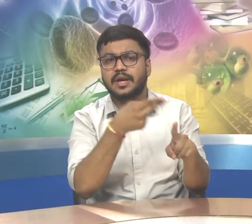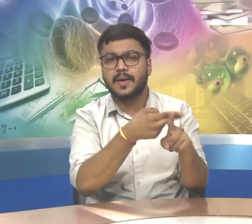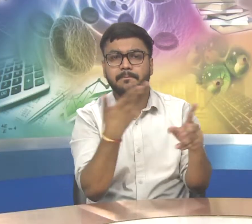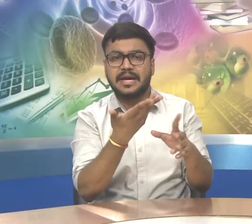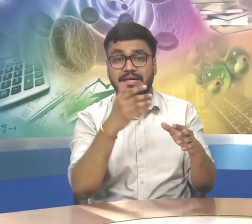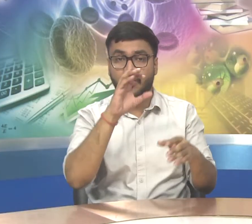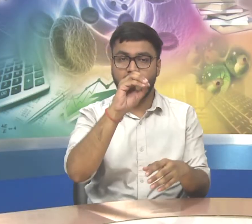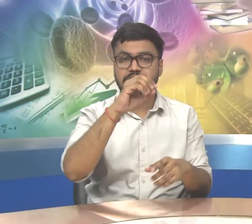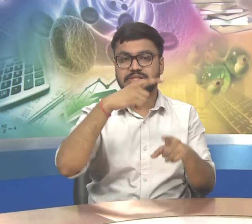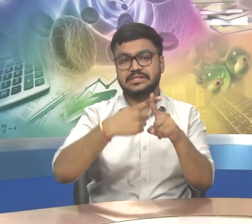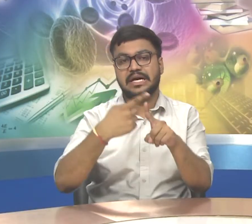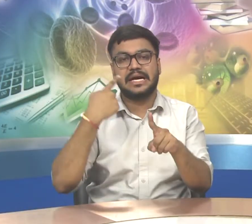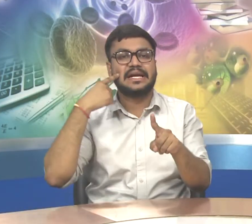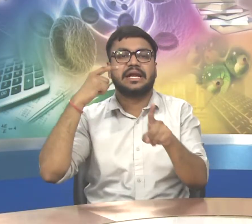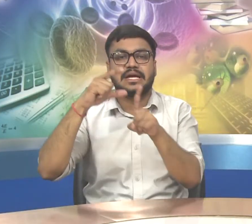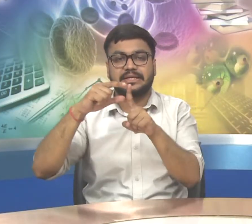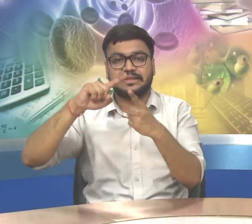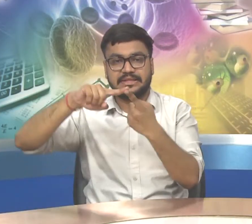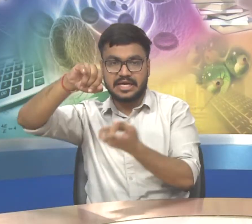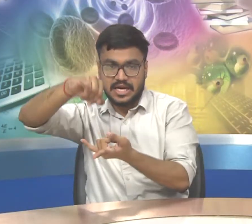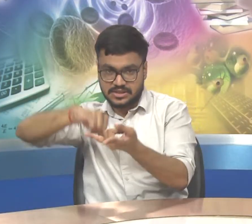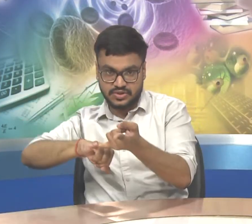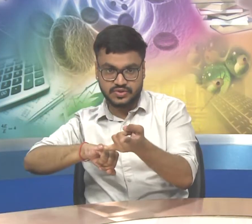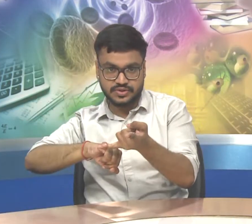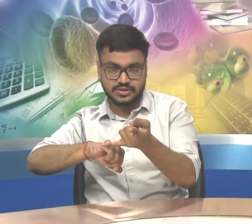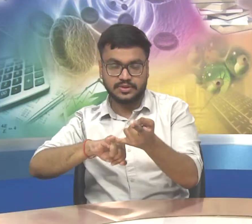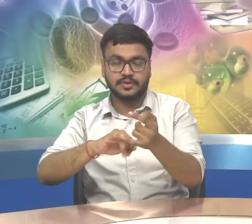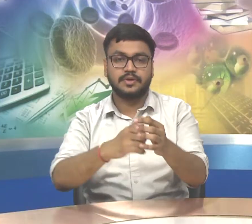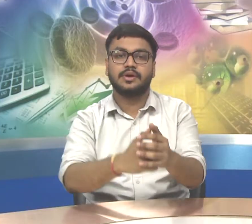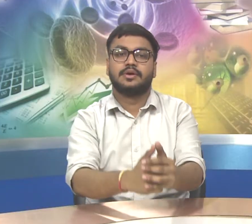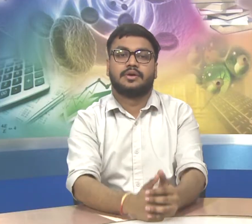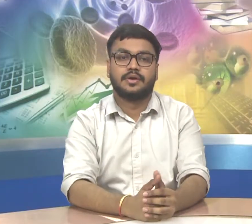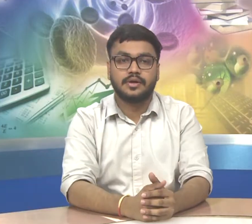and can form compounds which is called oxides.